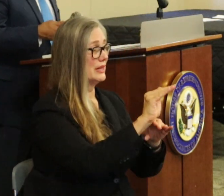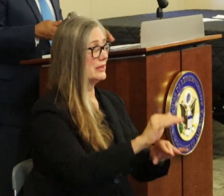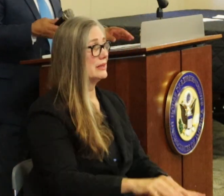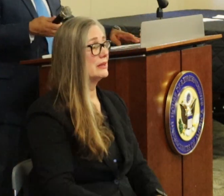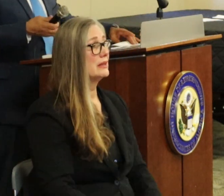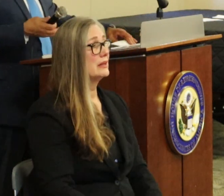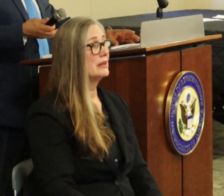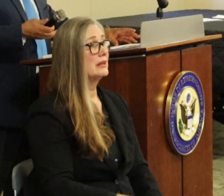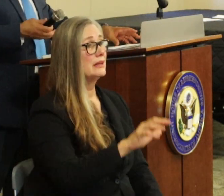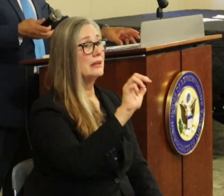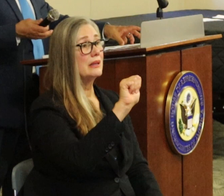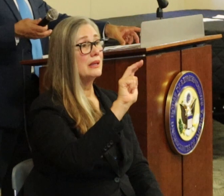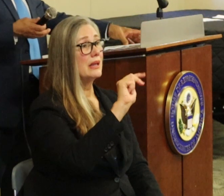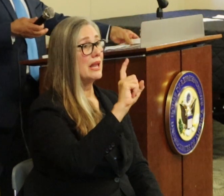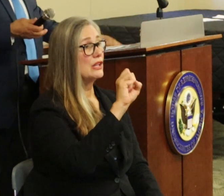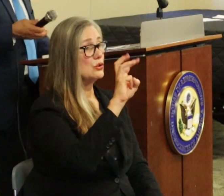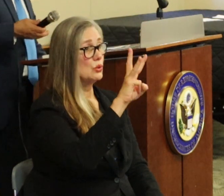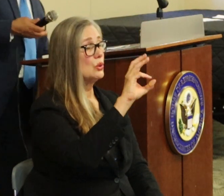come from Andrew Owen.